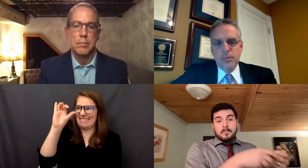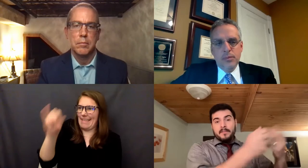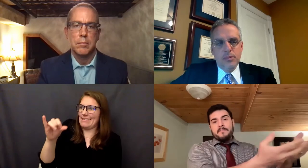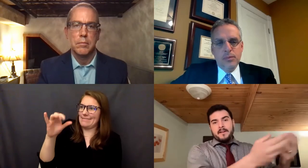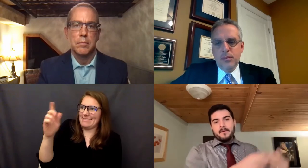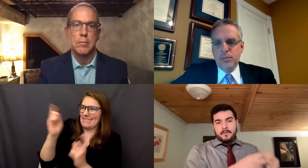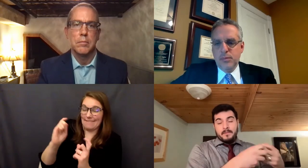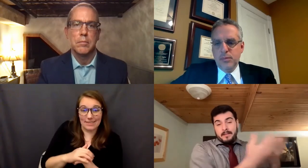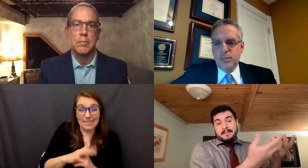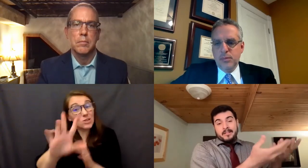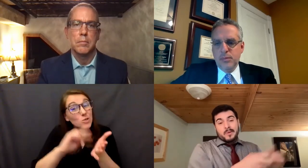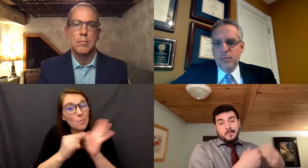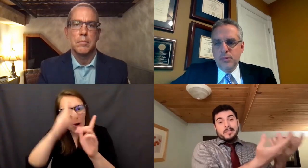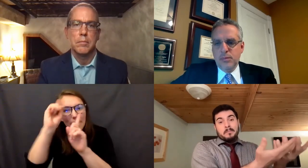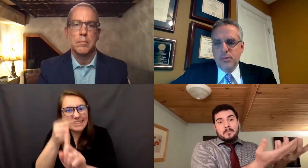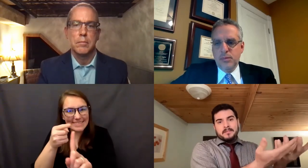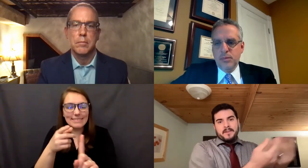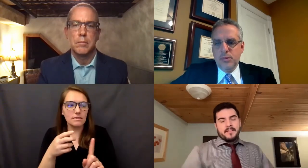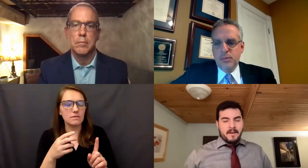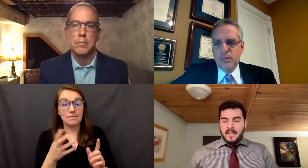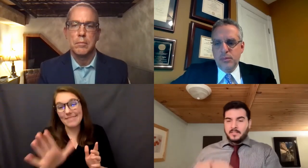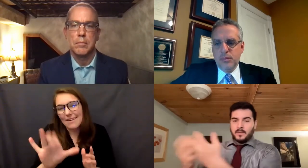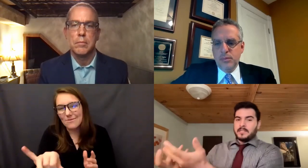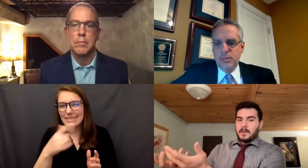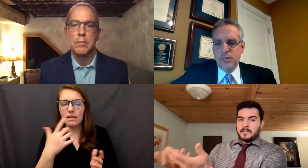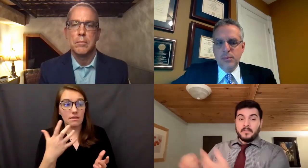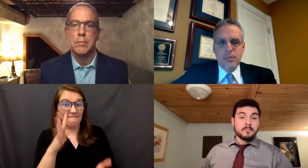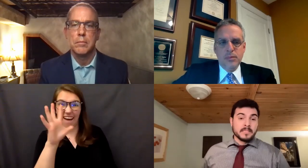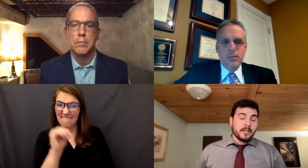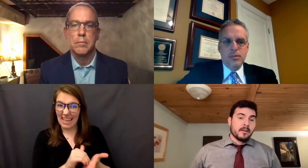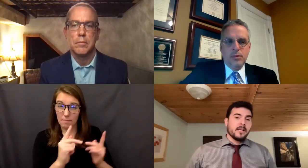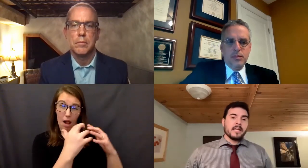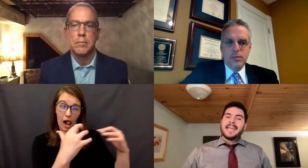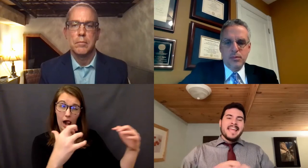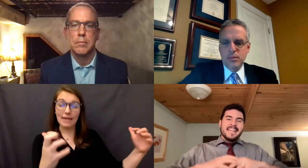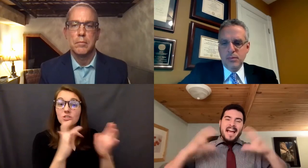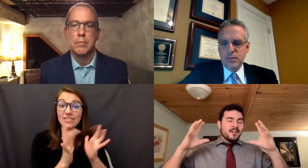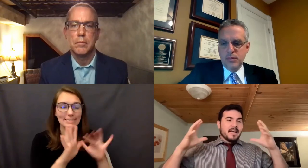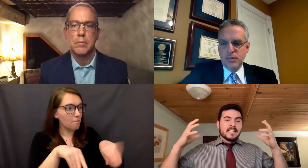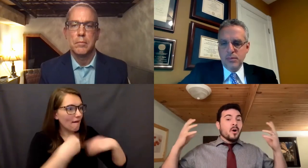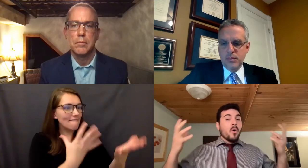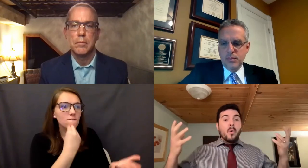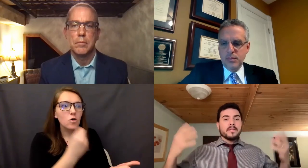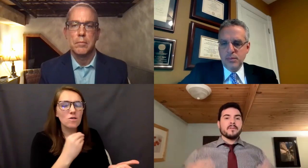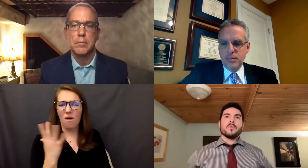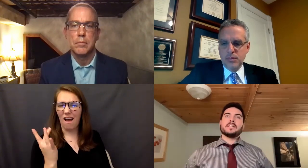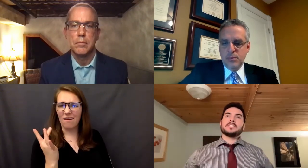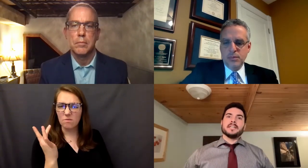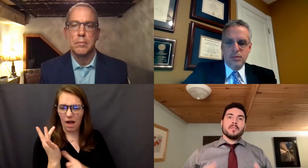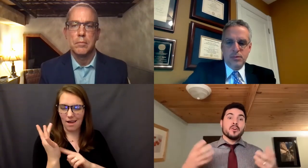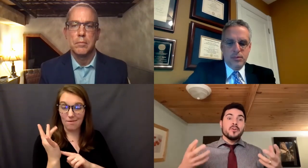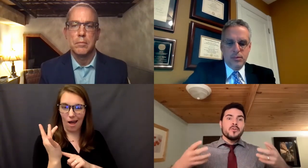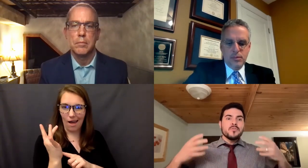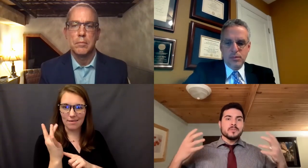The purpose of the feeding. That's the next question. What is the purpose of feeding the 5,000? What is the purpose of this particular healing? Now you're asking a whole different